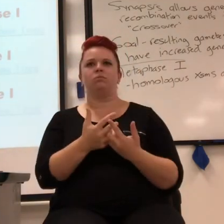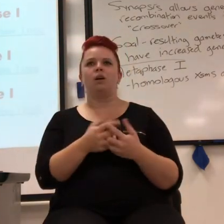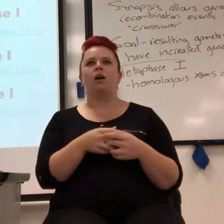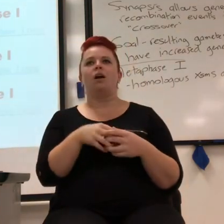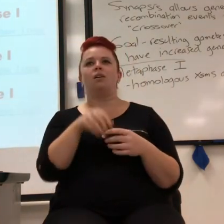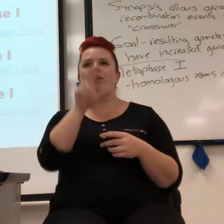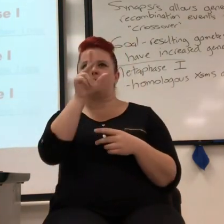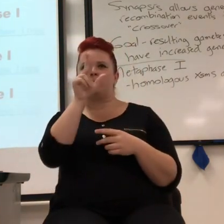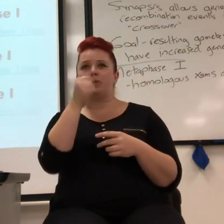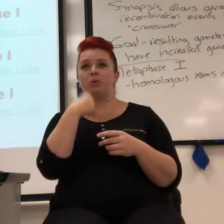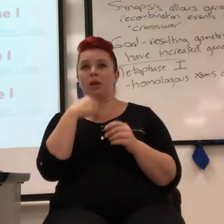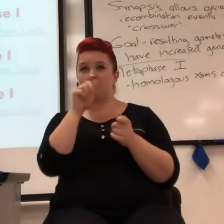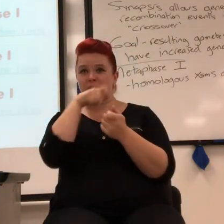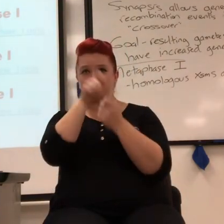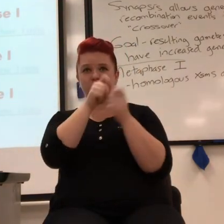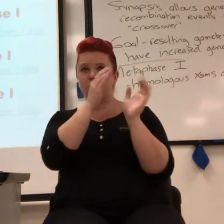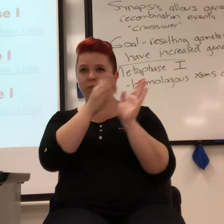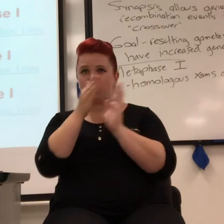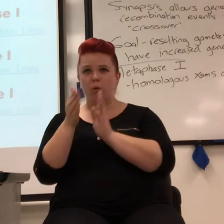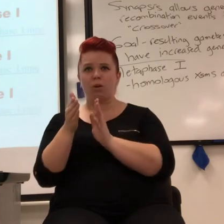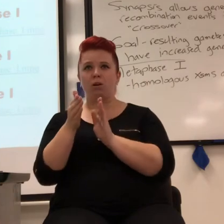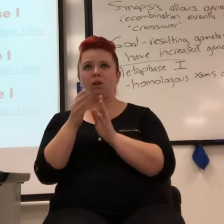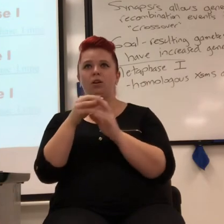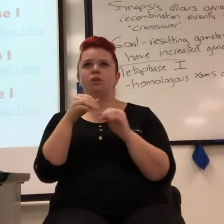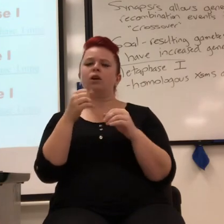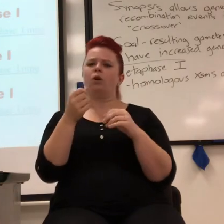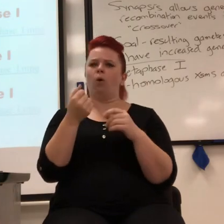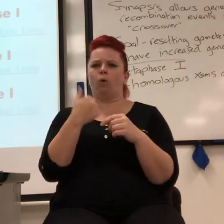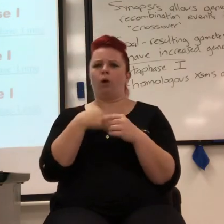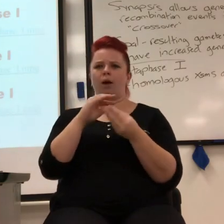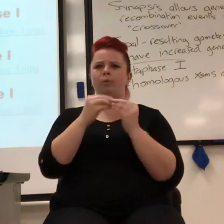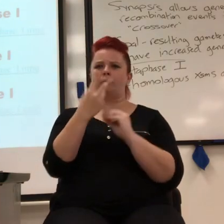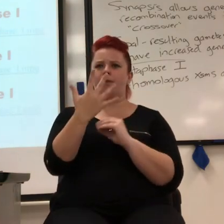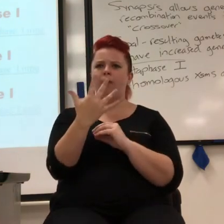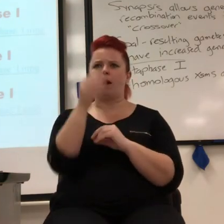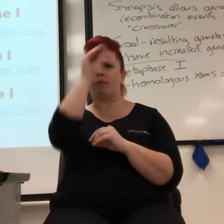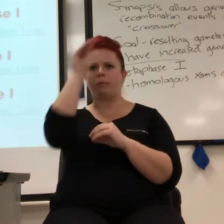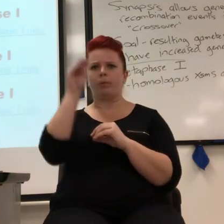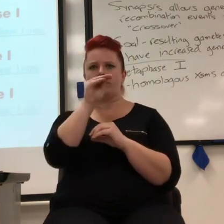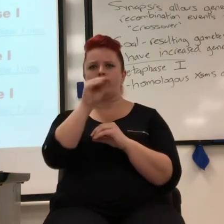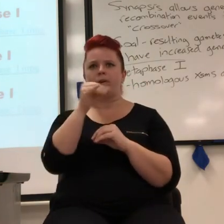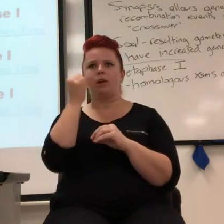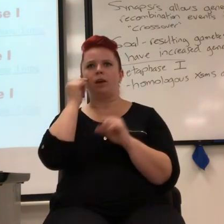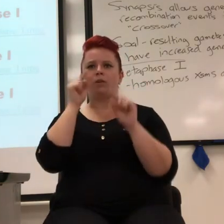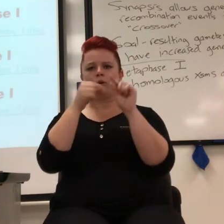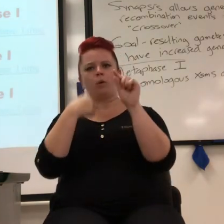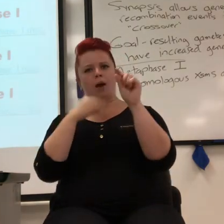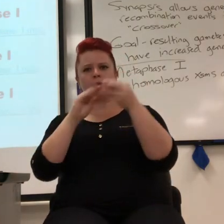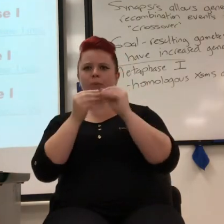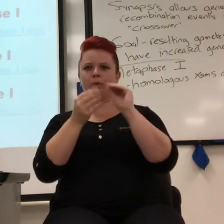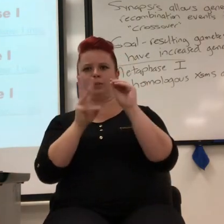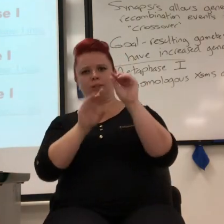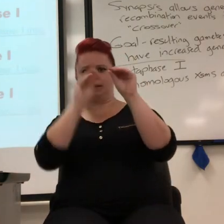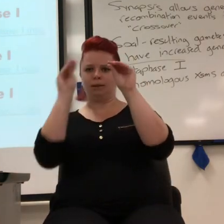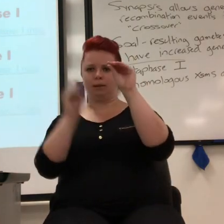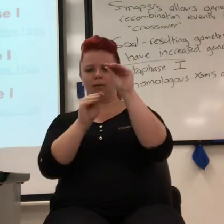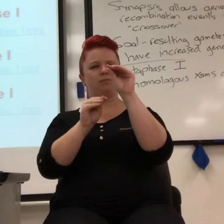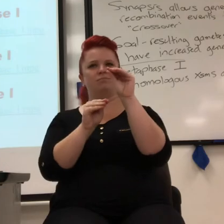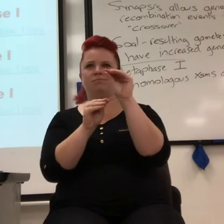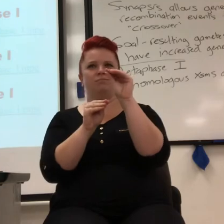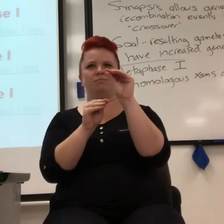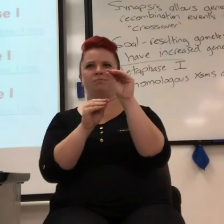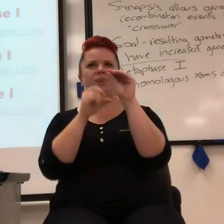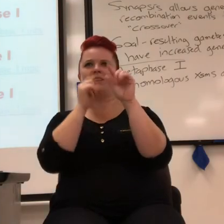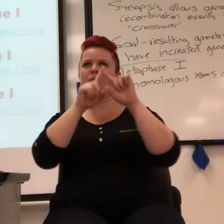or reason to it? It's like, oh, okay, I'm chromosome number 5. Oh, if he goes there, I'm chromosome number 6. I got to go next. They're